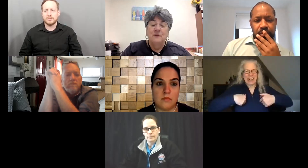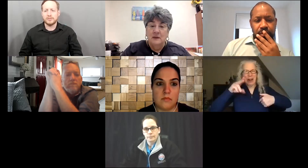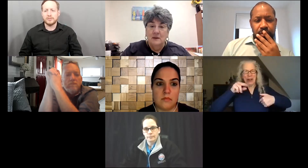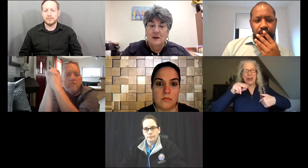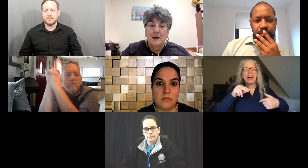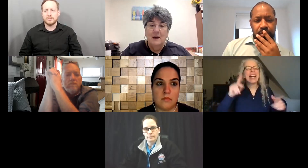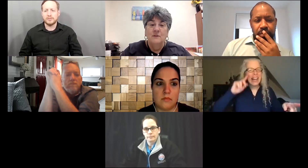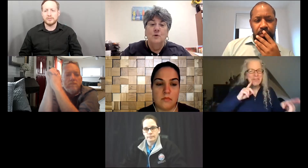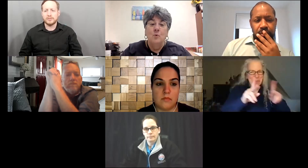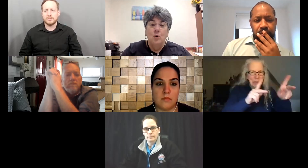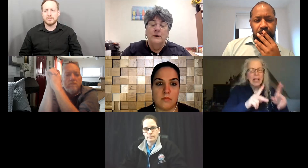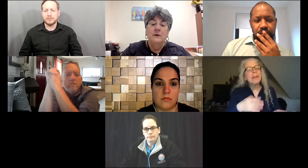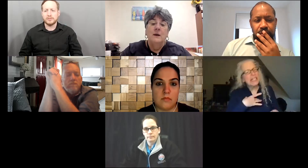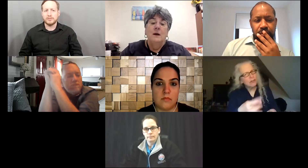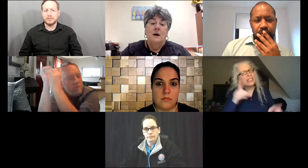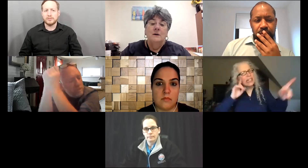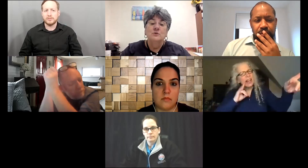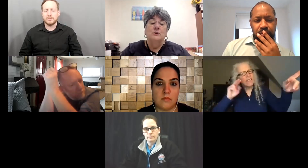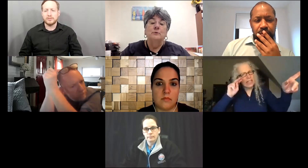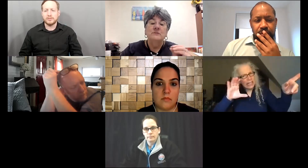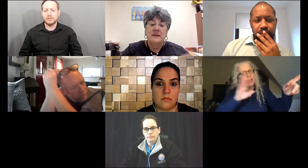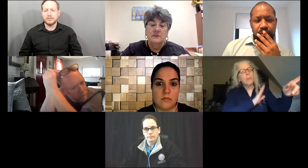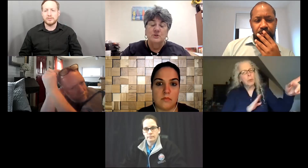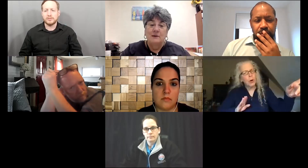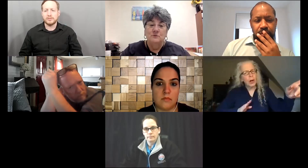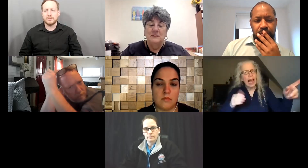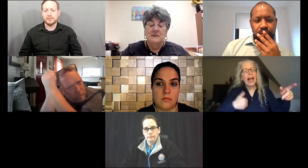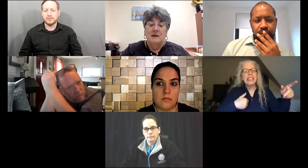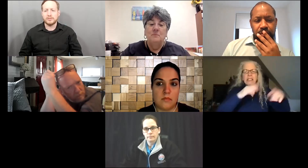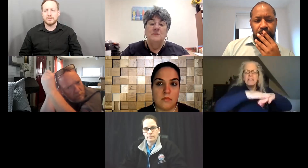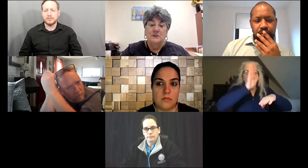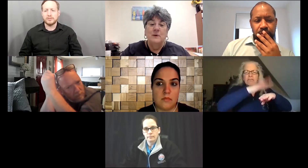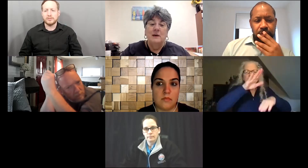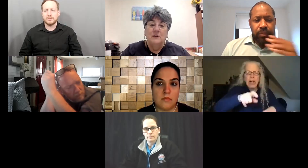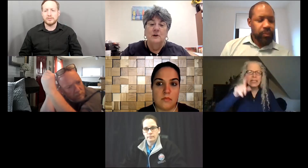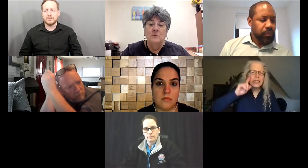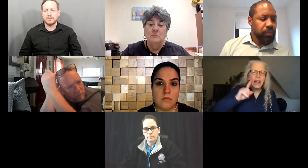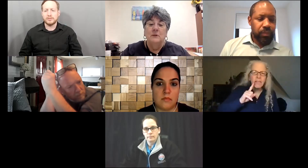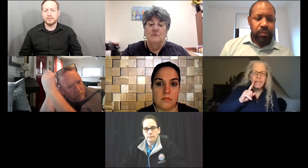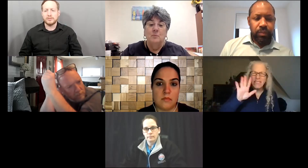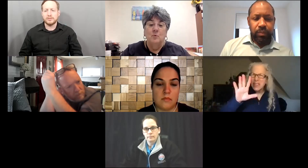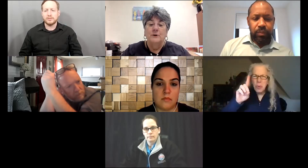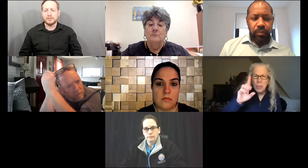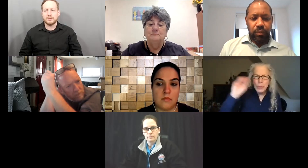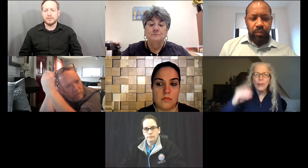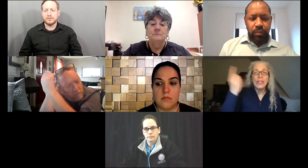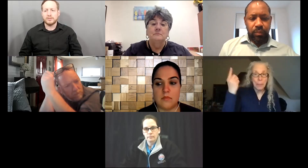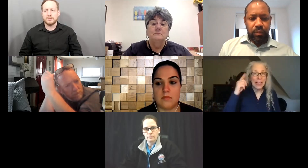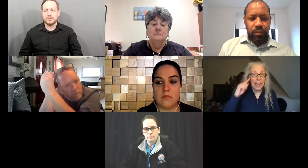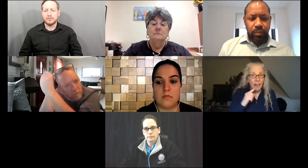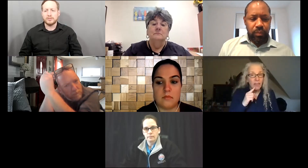Deaf Inc. on their board, a certain percentage have to be deaf, but they do have hearing people on their board.